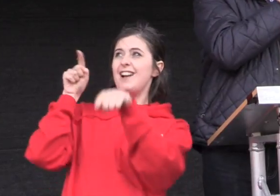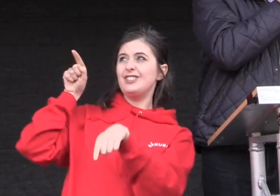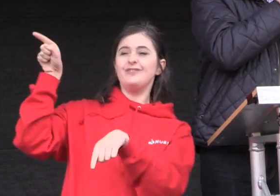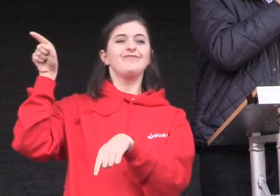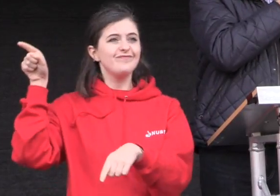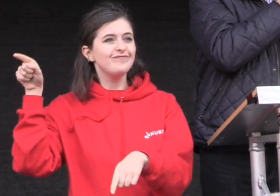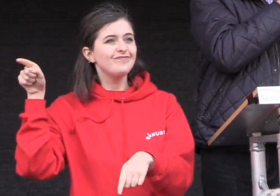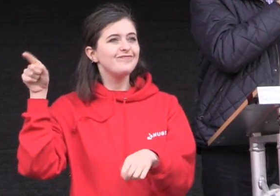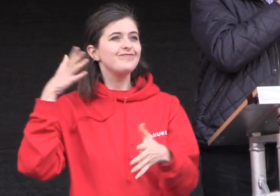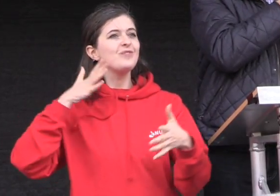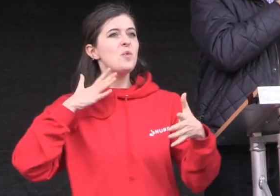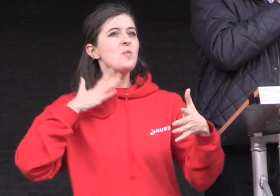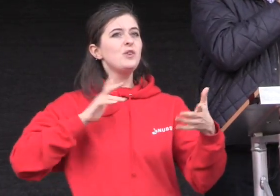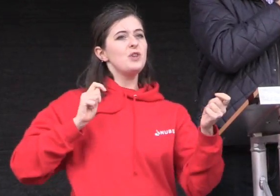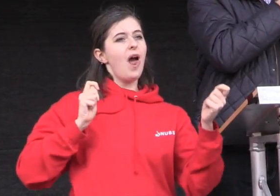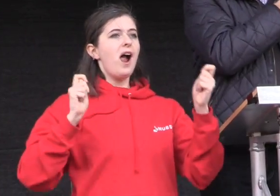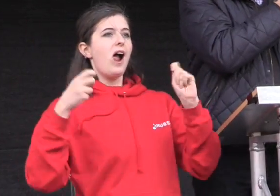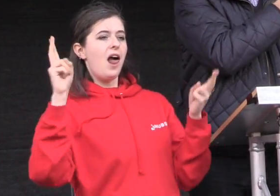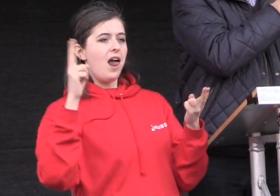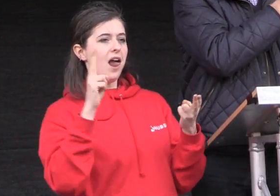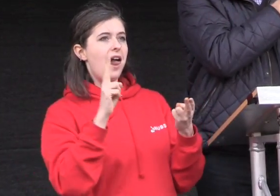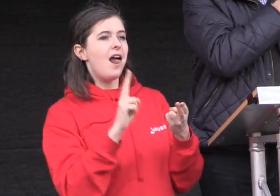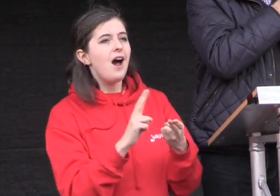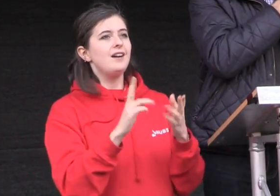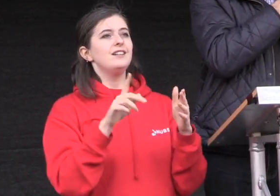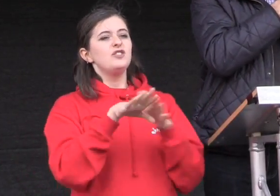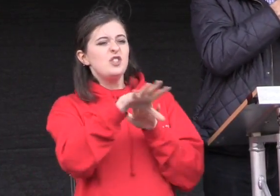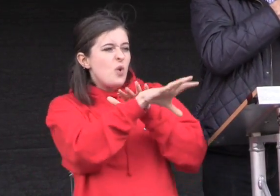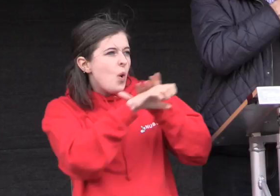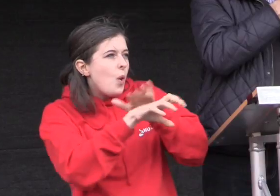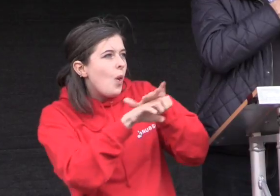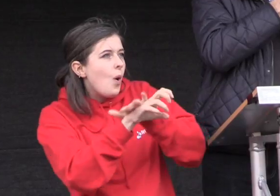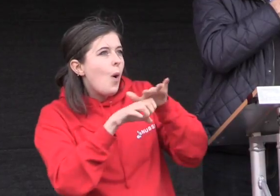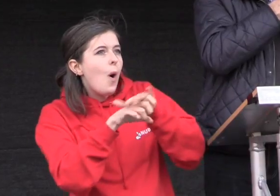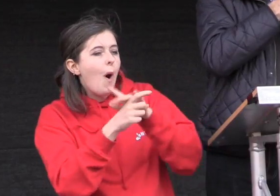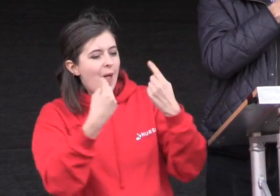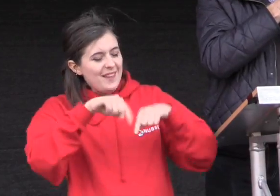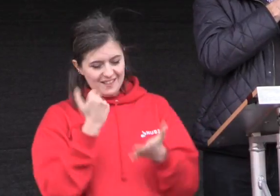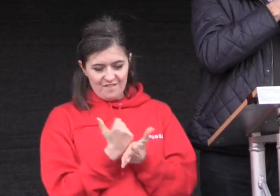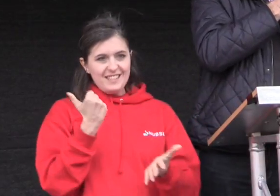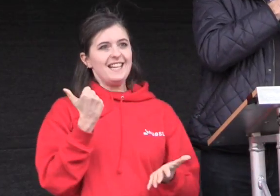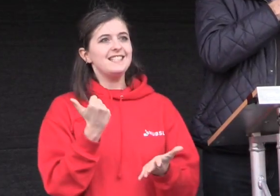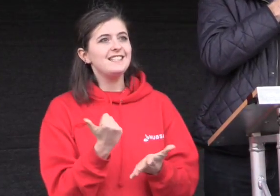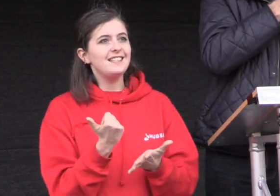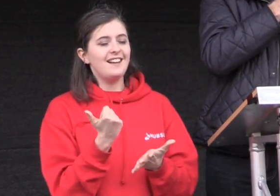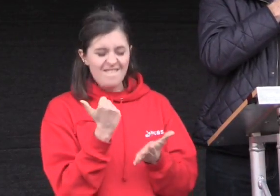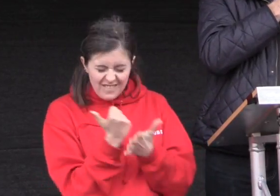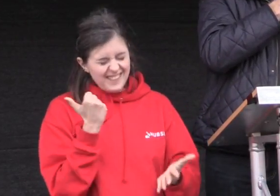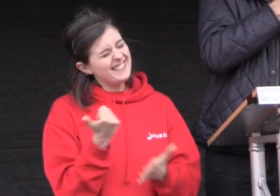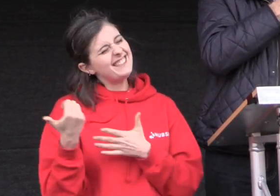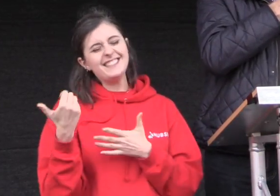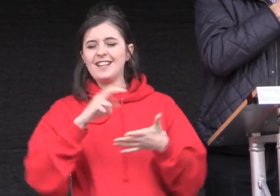forces within our society would always try to claw back this fantastic,